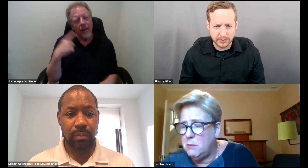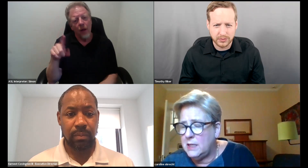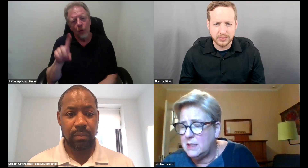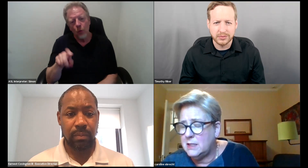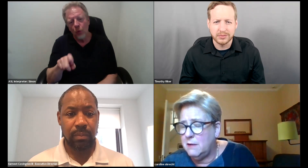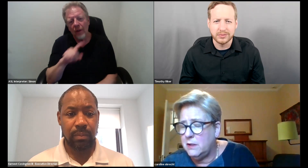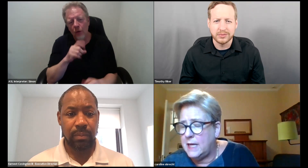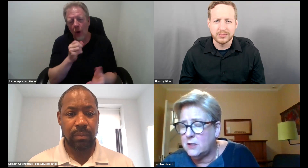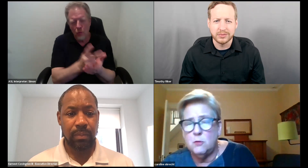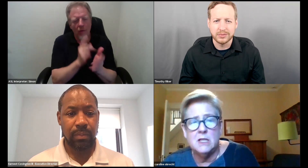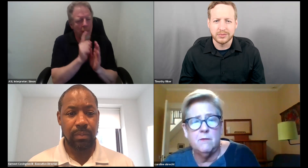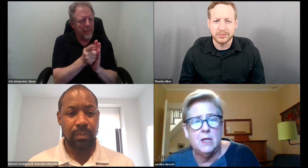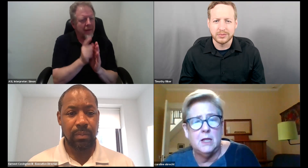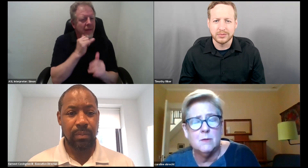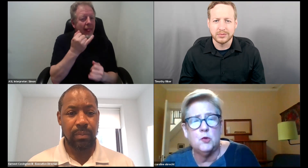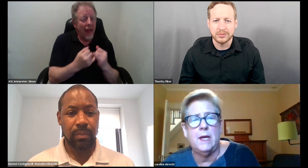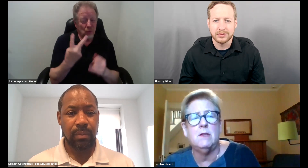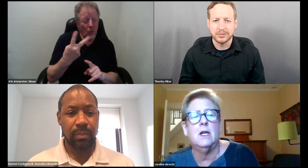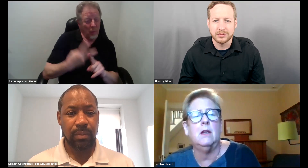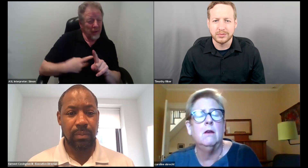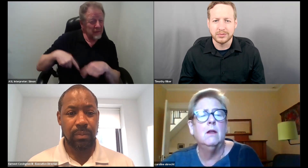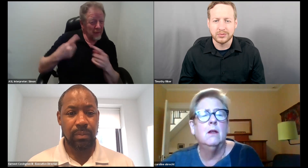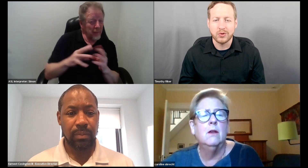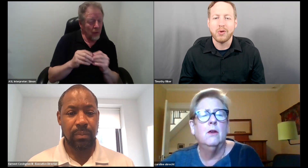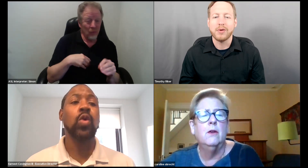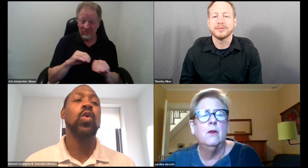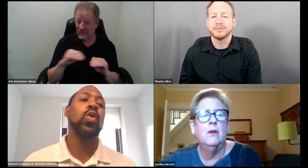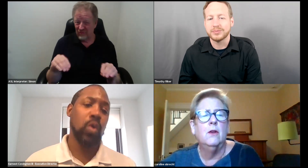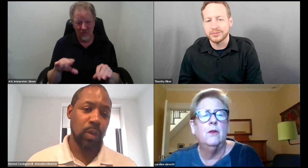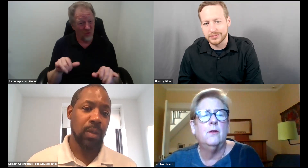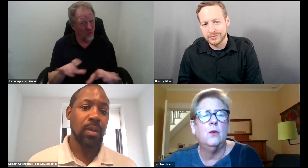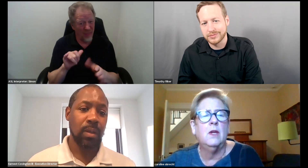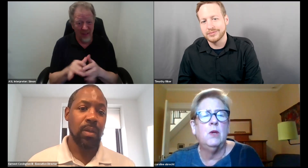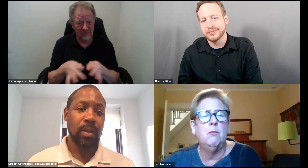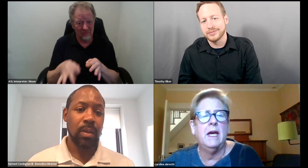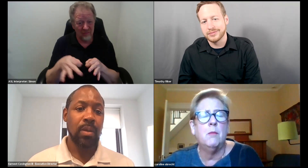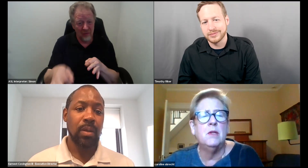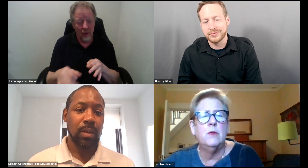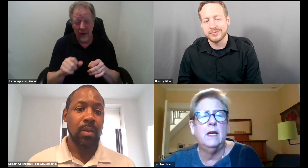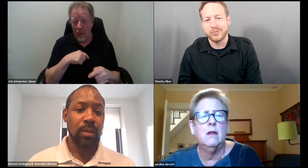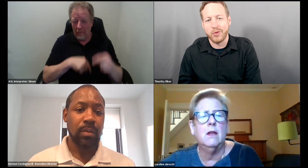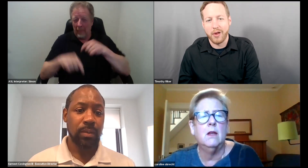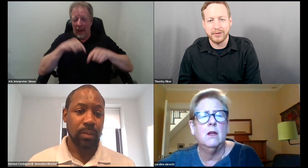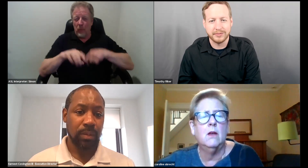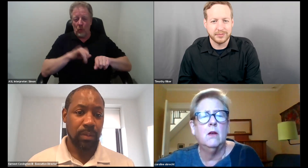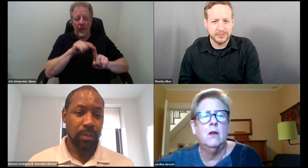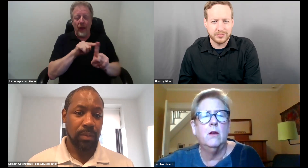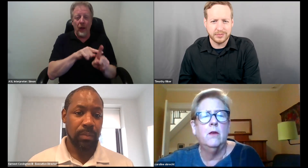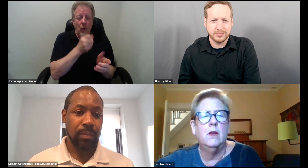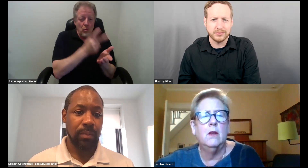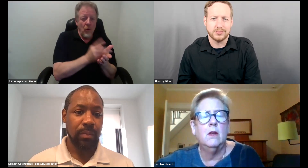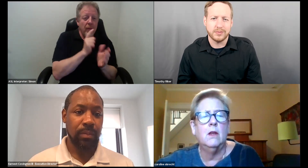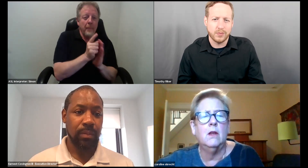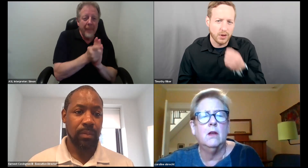approve the minutes of the last 2 months of meetings, which we haven't done. So can we back up and do that?